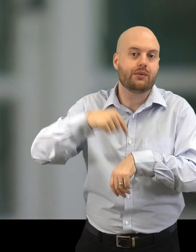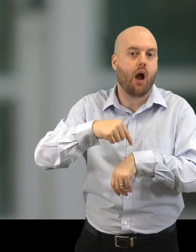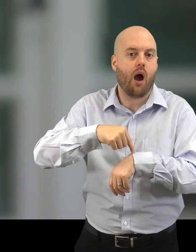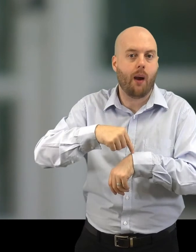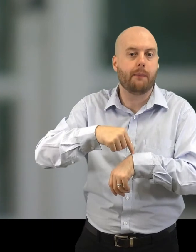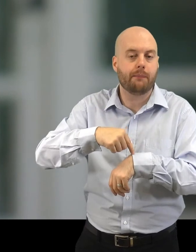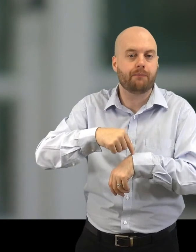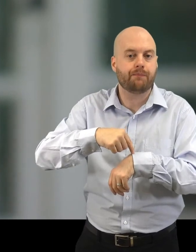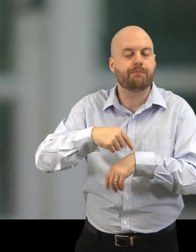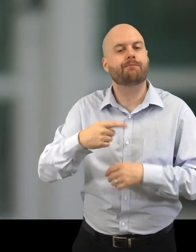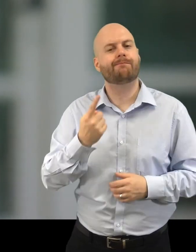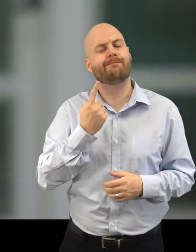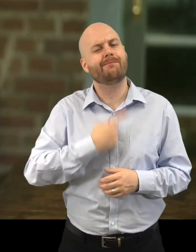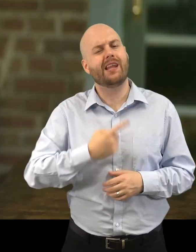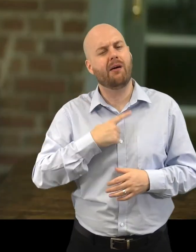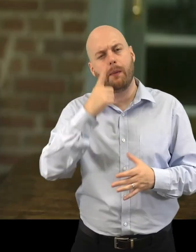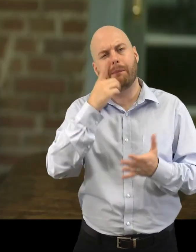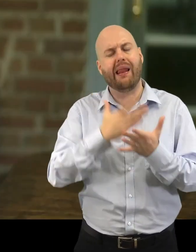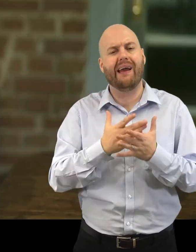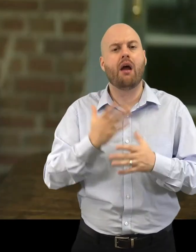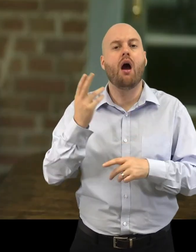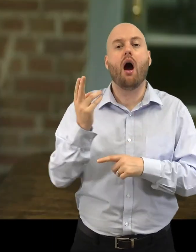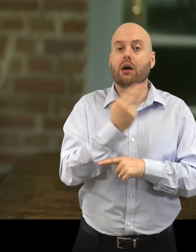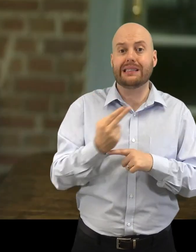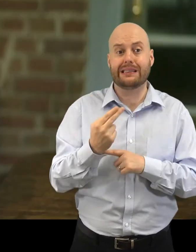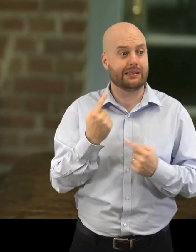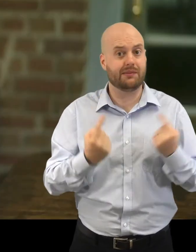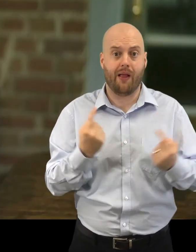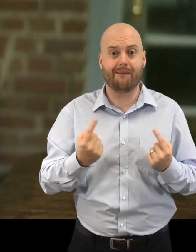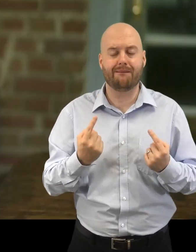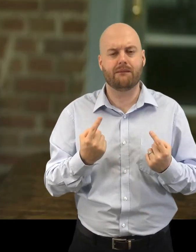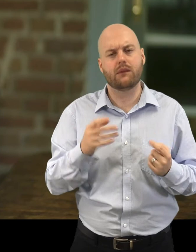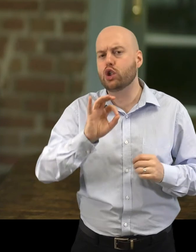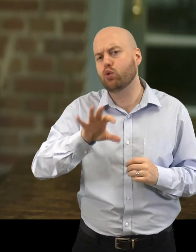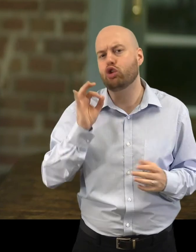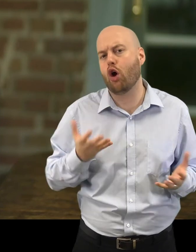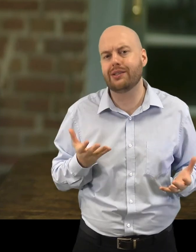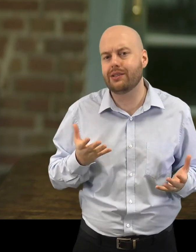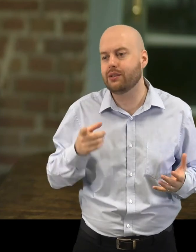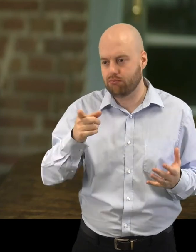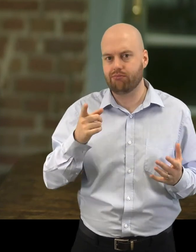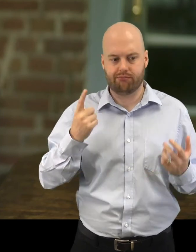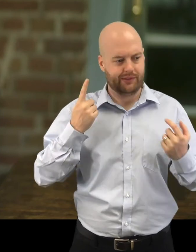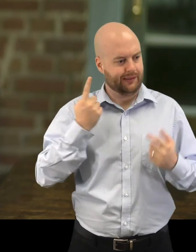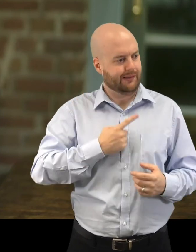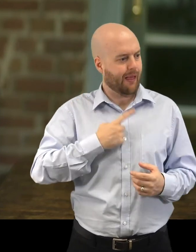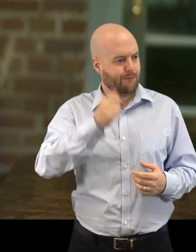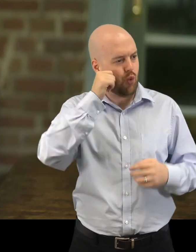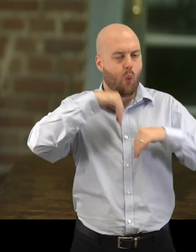to continue. I think artists are, for one thing, they have no choice but to be